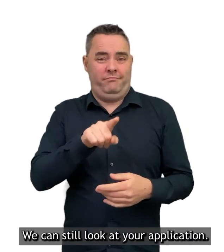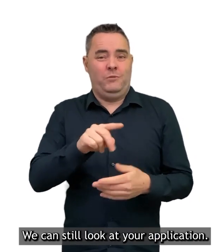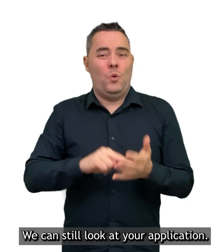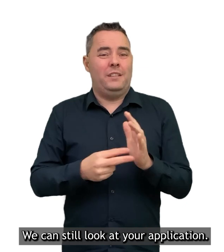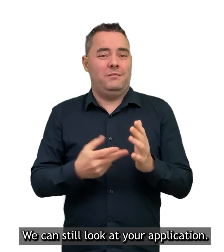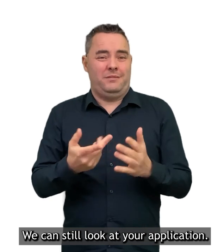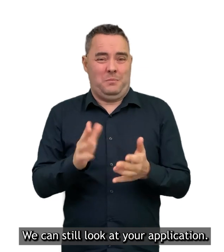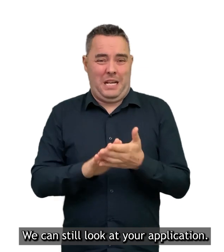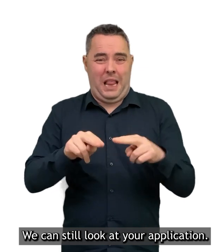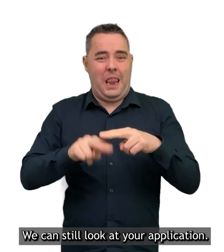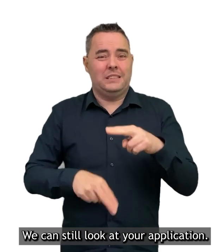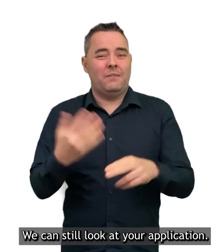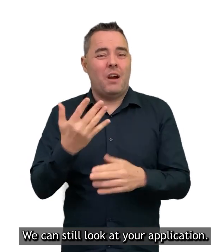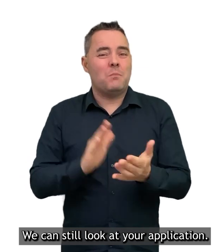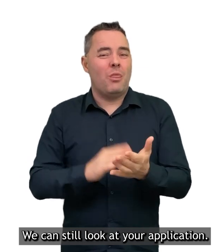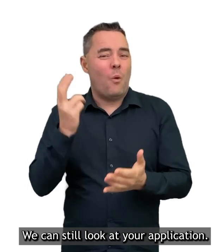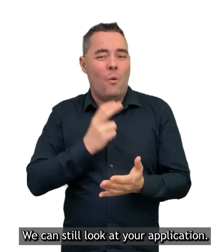at your application.